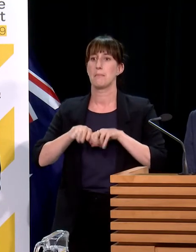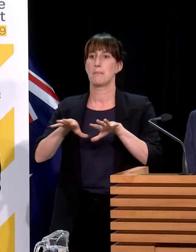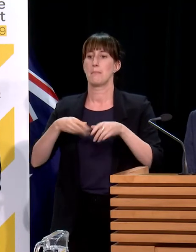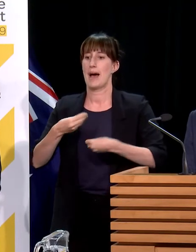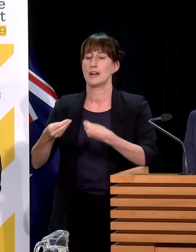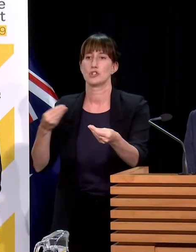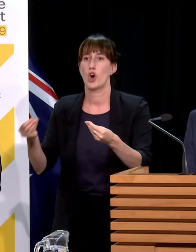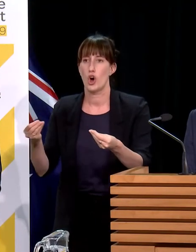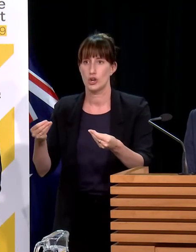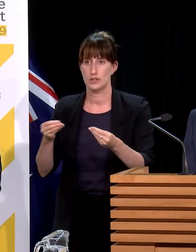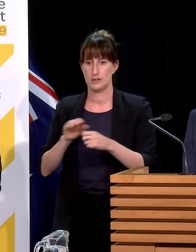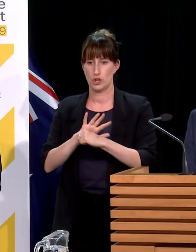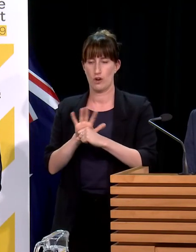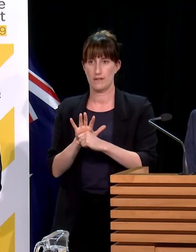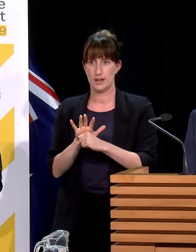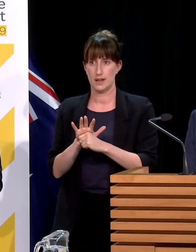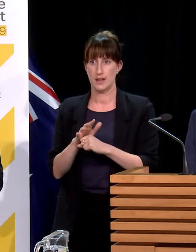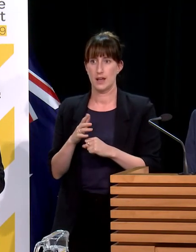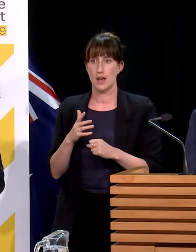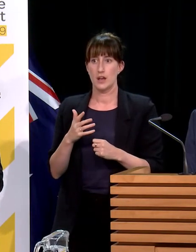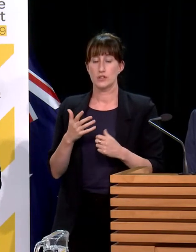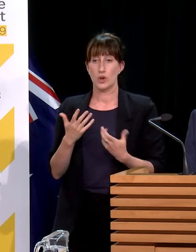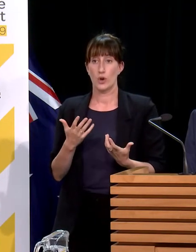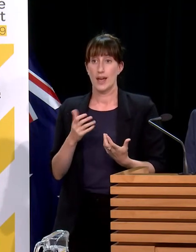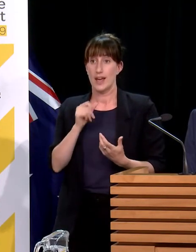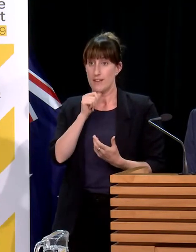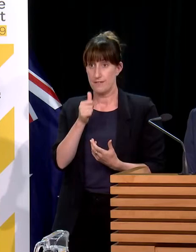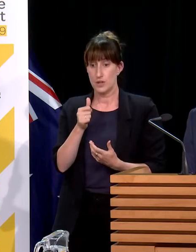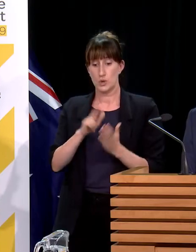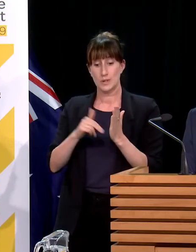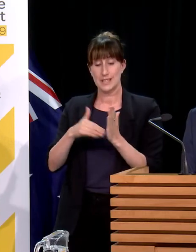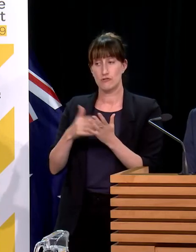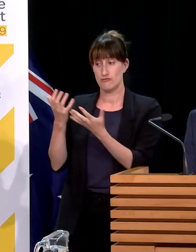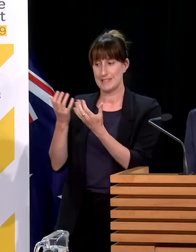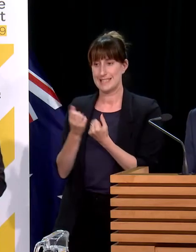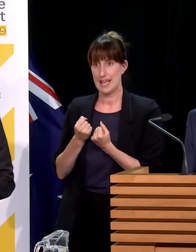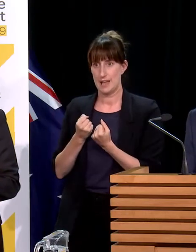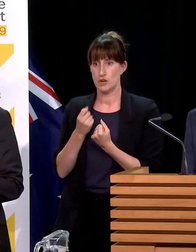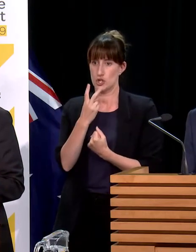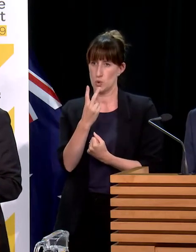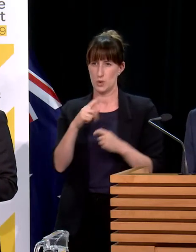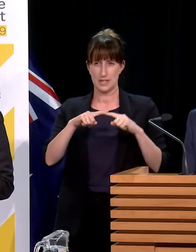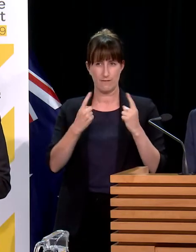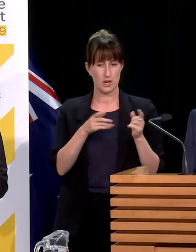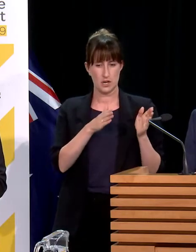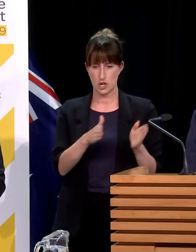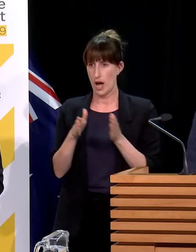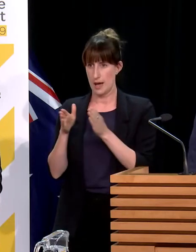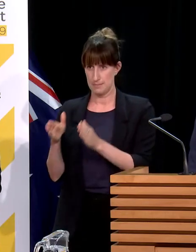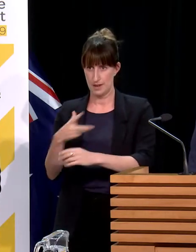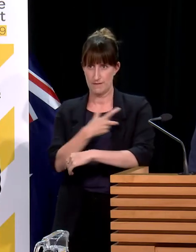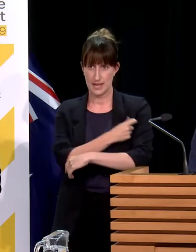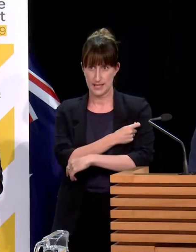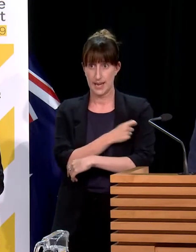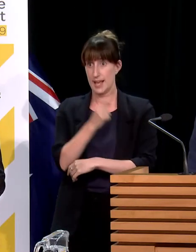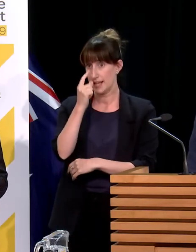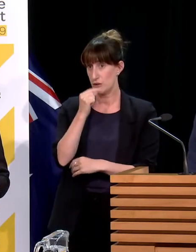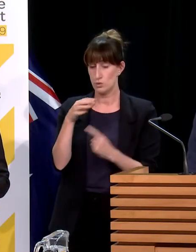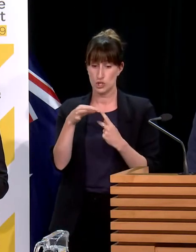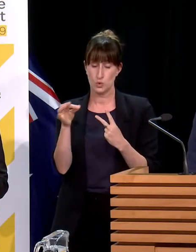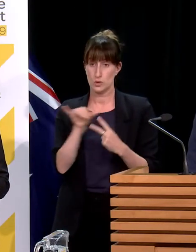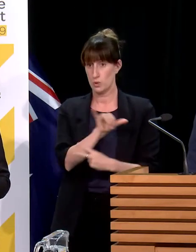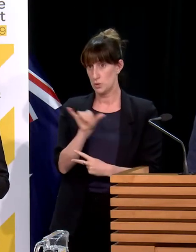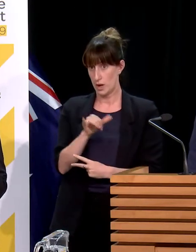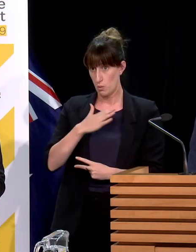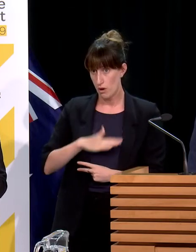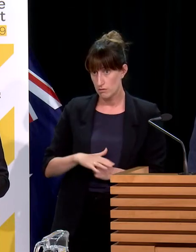get if they see one as more favourable? I'll comment on the last part, and I'll get the Director General to comment on the first. New Zealand's overall decision